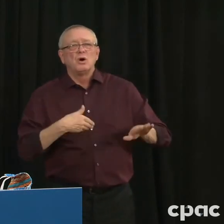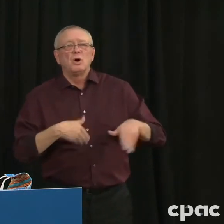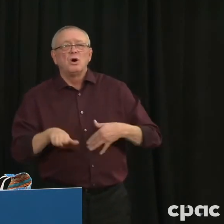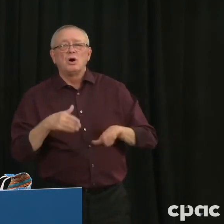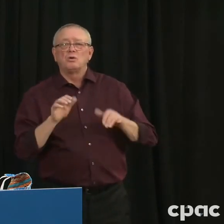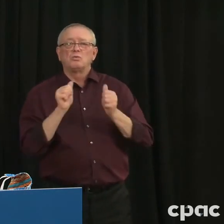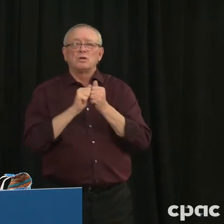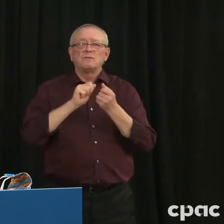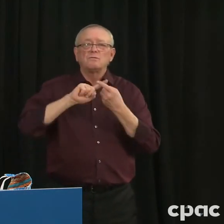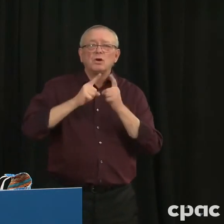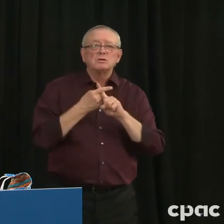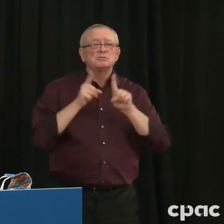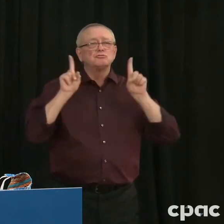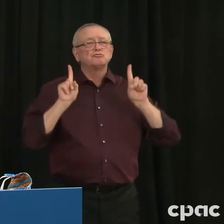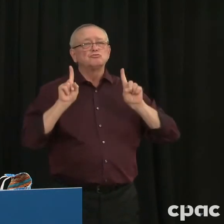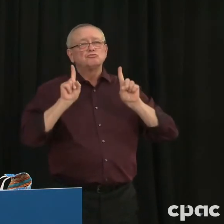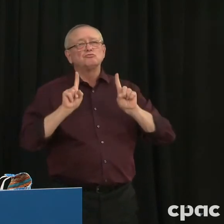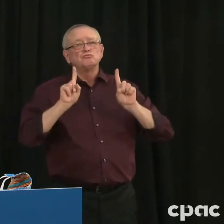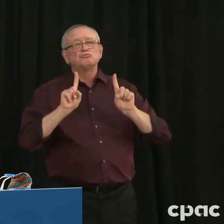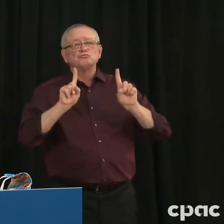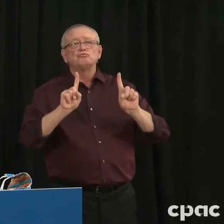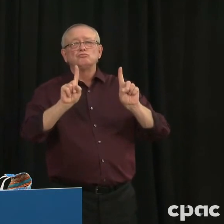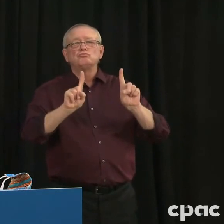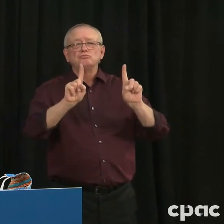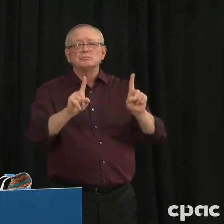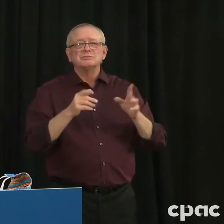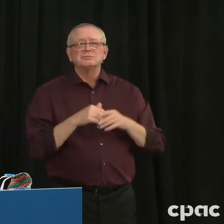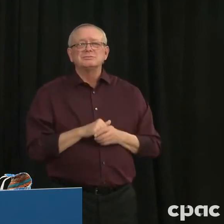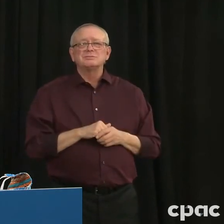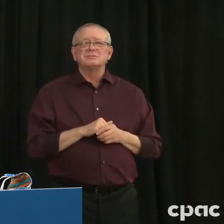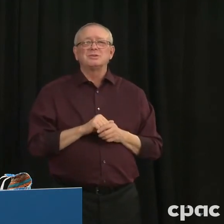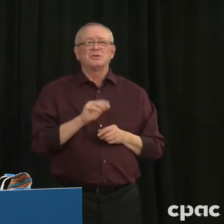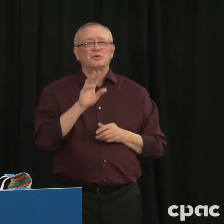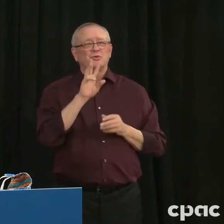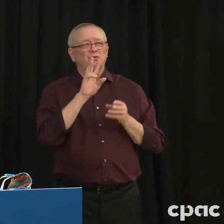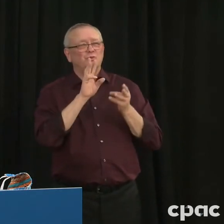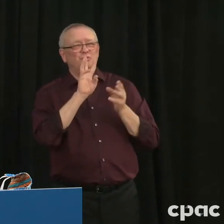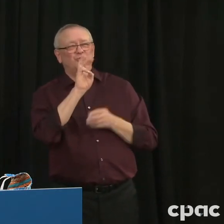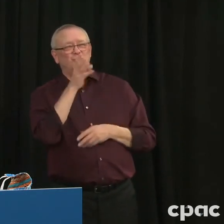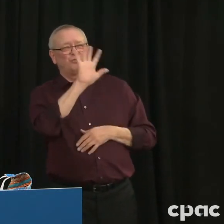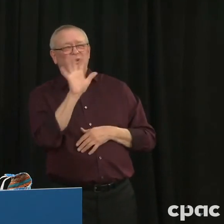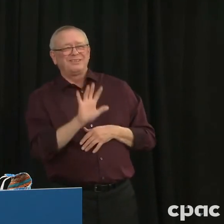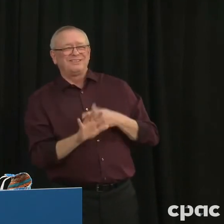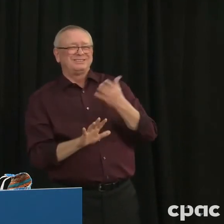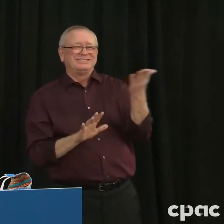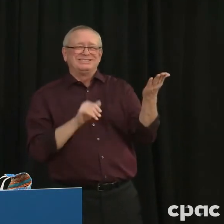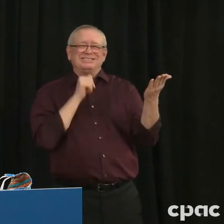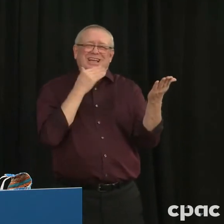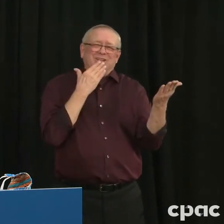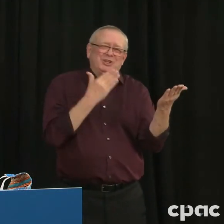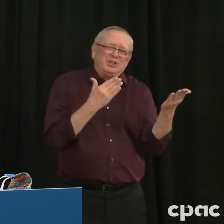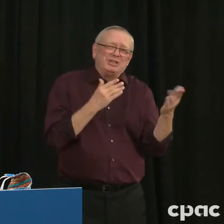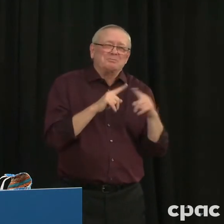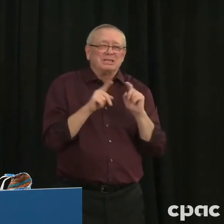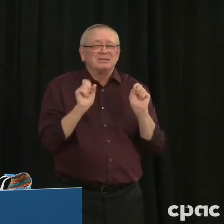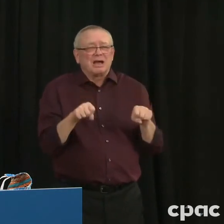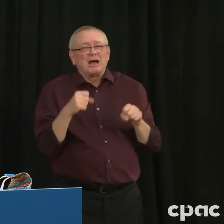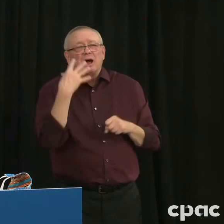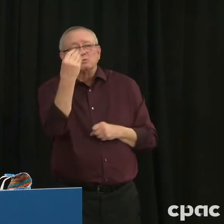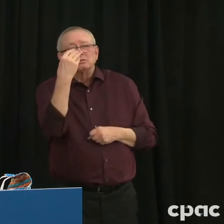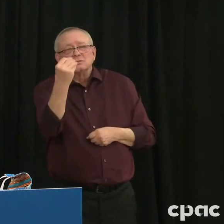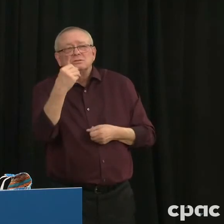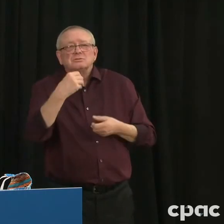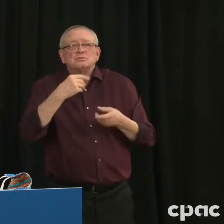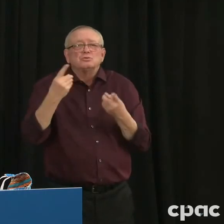but there certainly are activities outdoors that can be done for many people, and so that's one option is planning